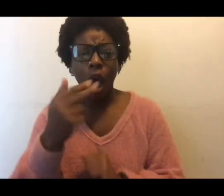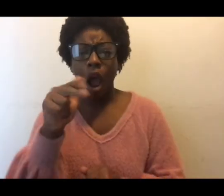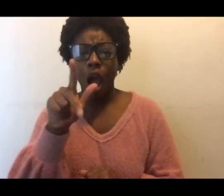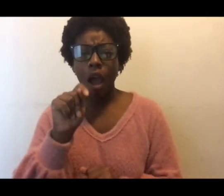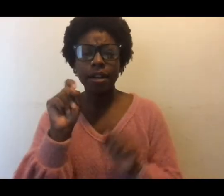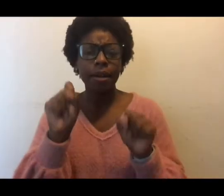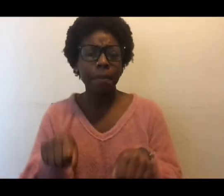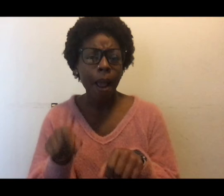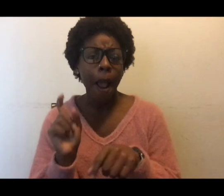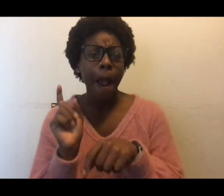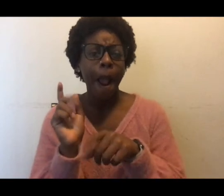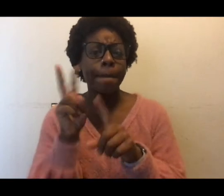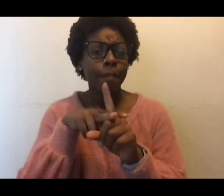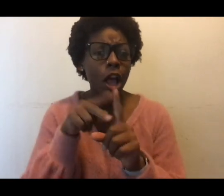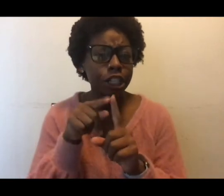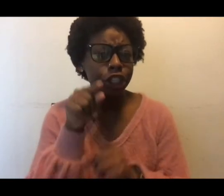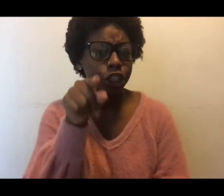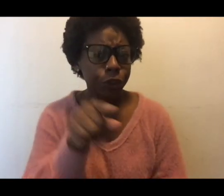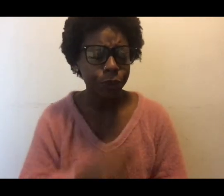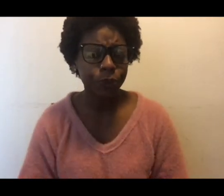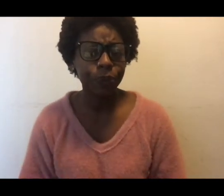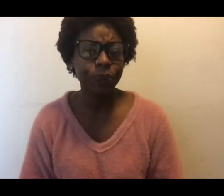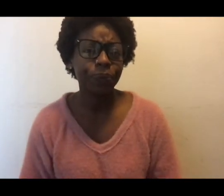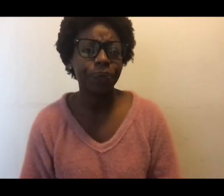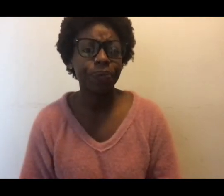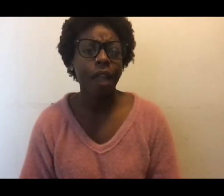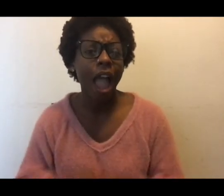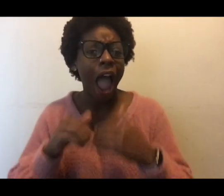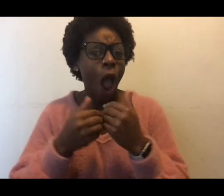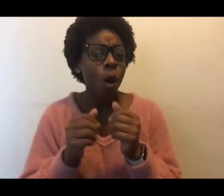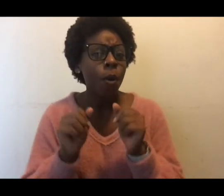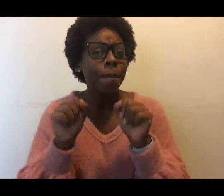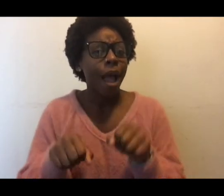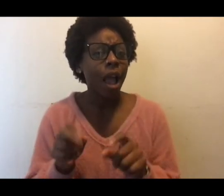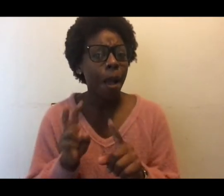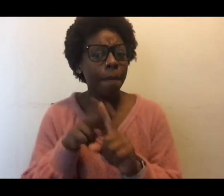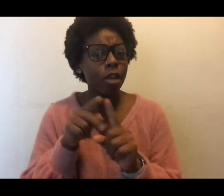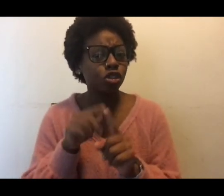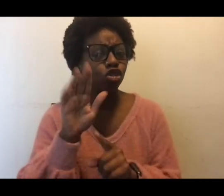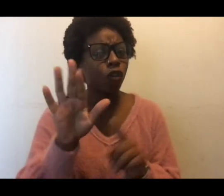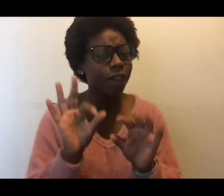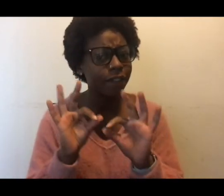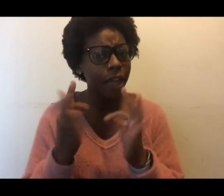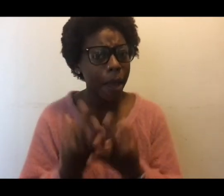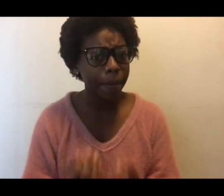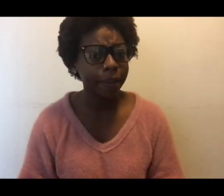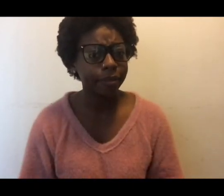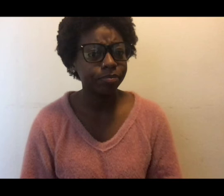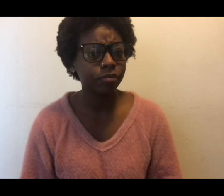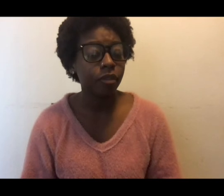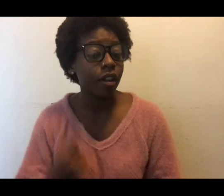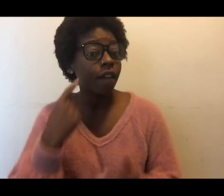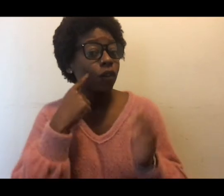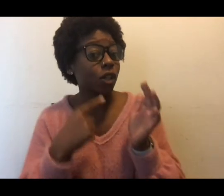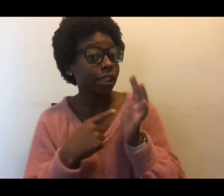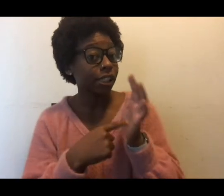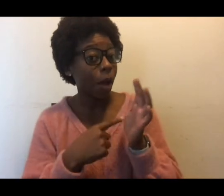Think about how HALT may apply to you and how it may even apply to your family.